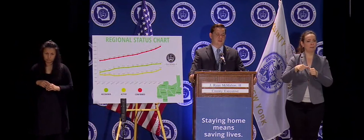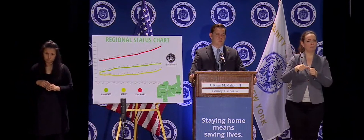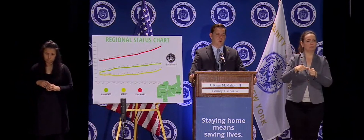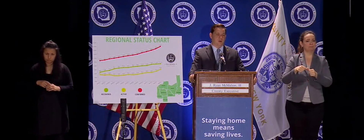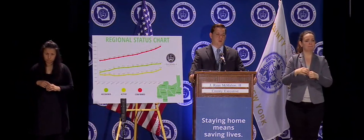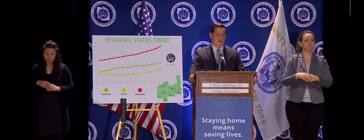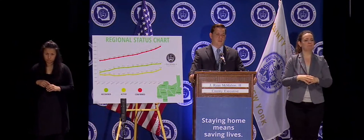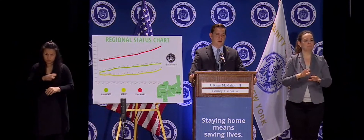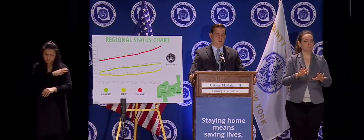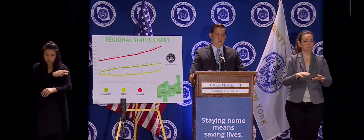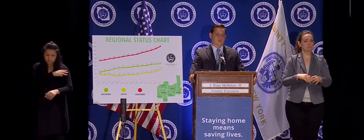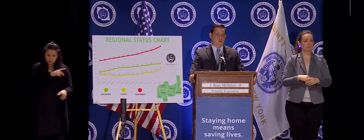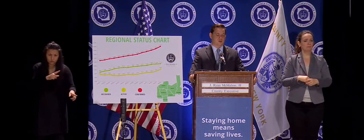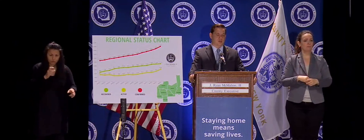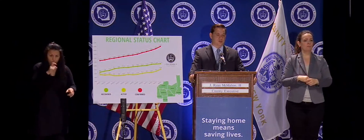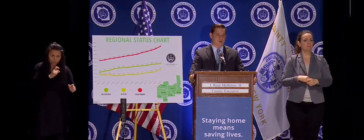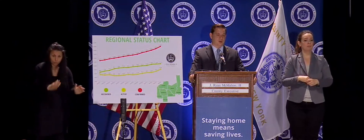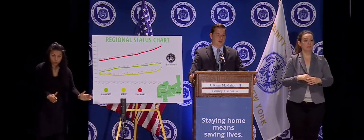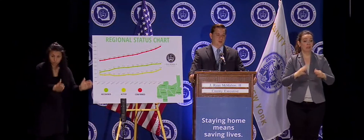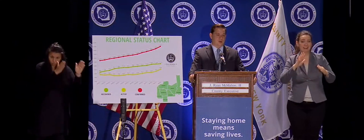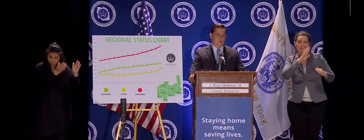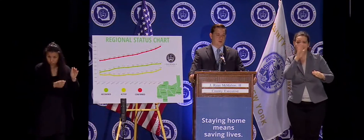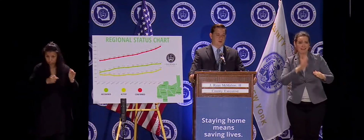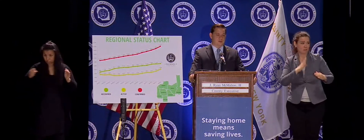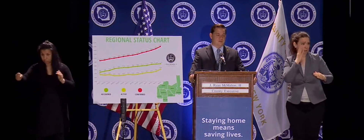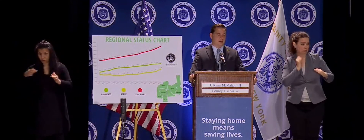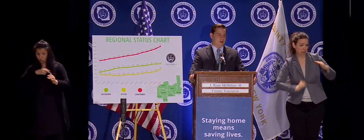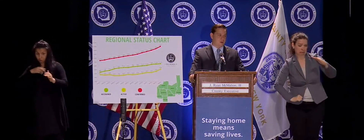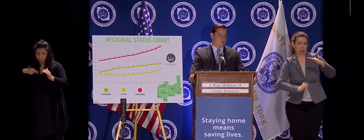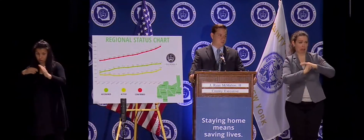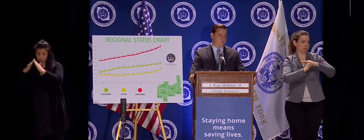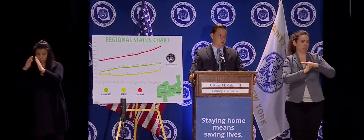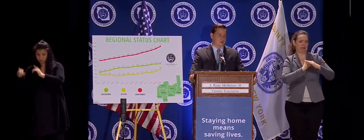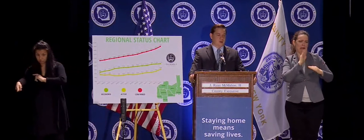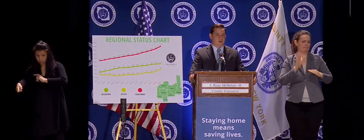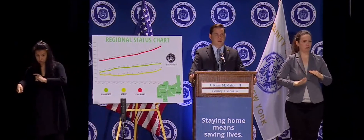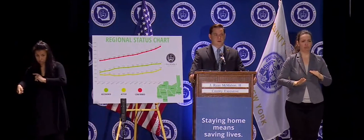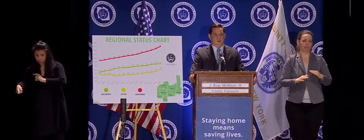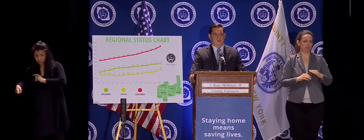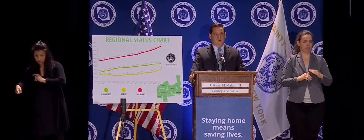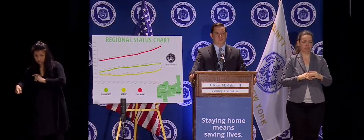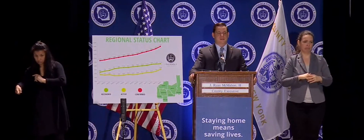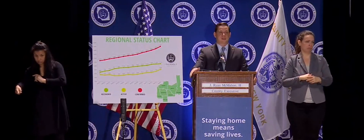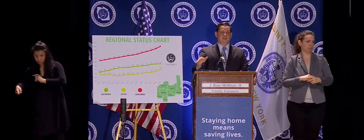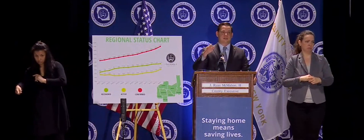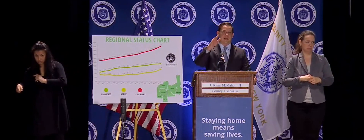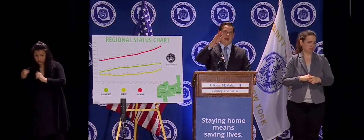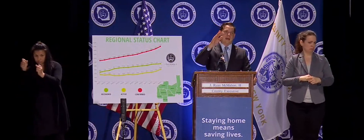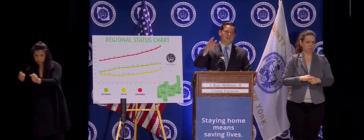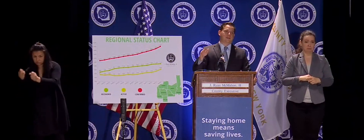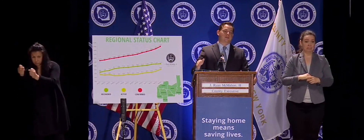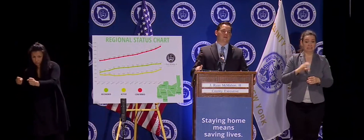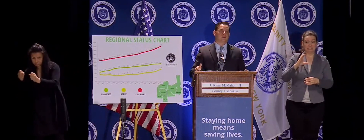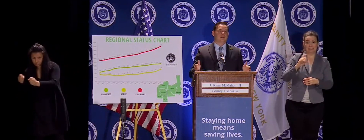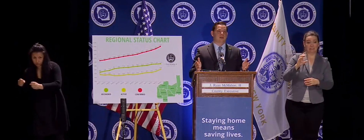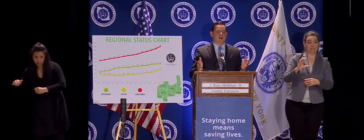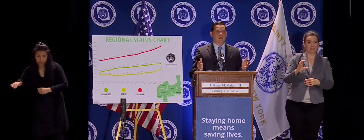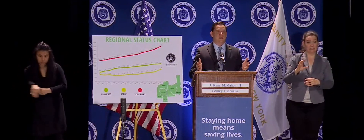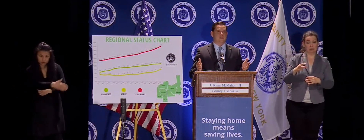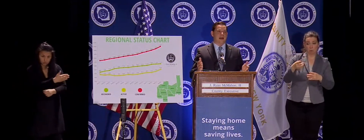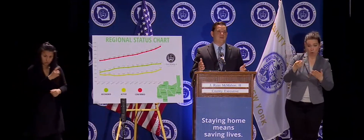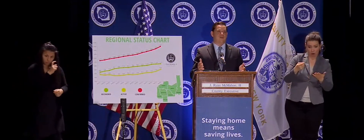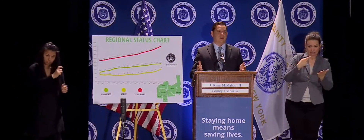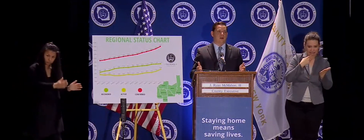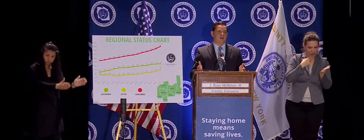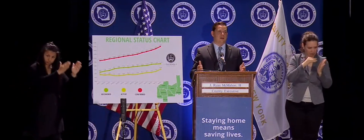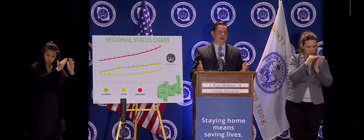got to the point where our medical infrastructure was in peril. So the CDC guides, and